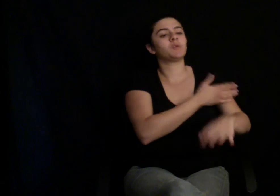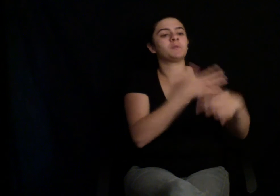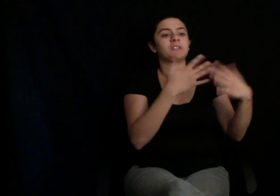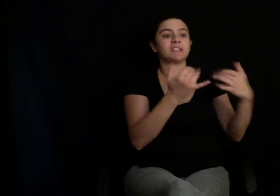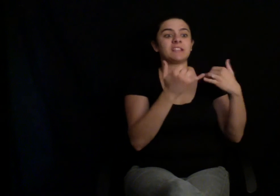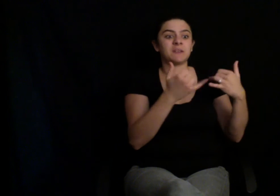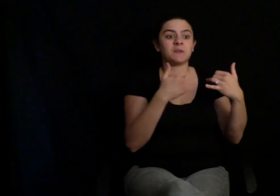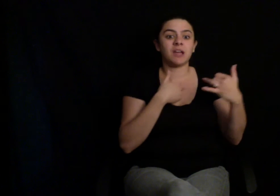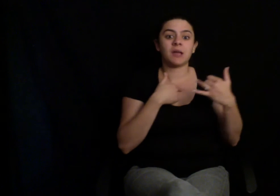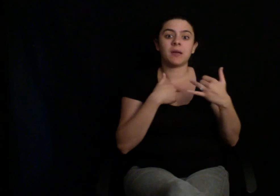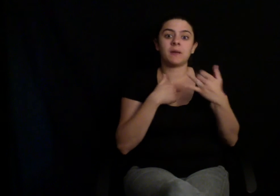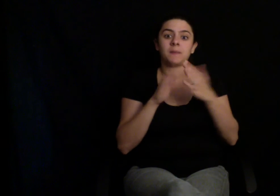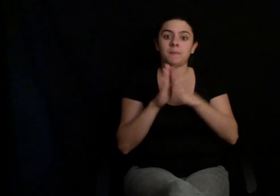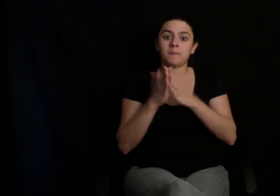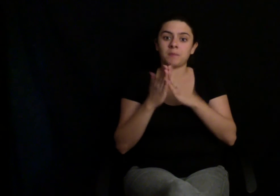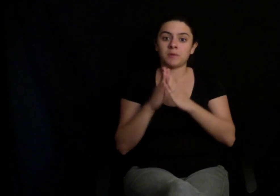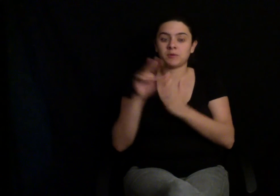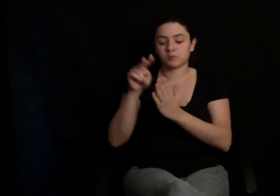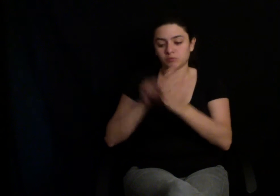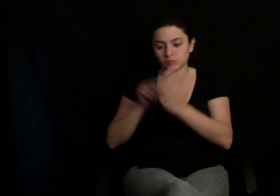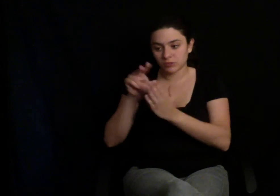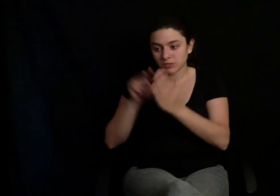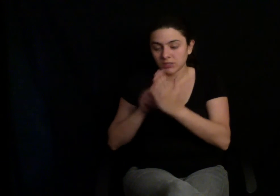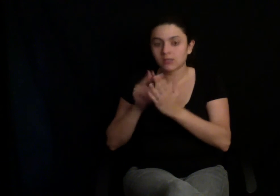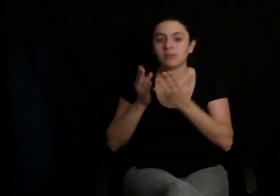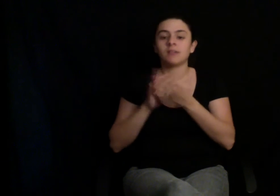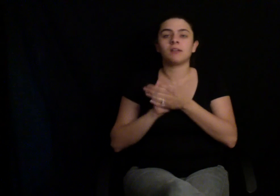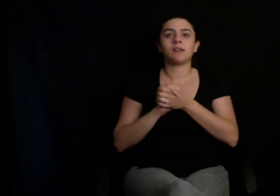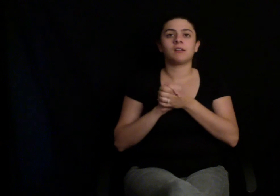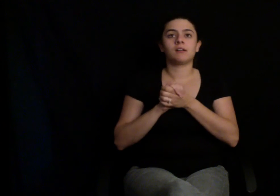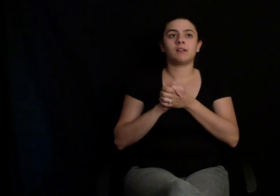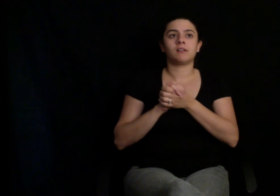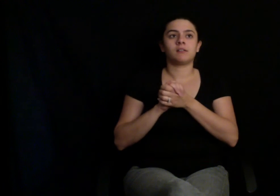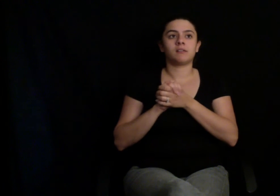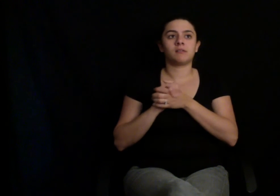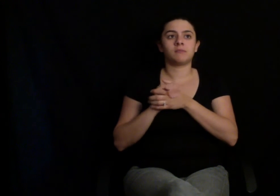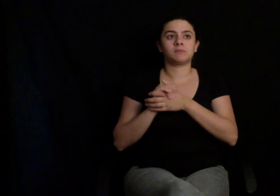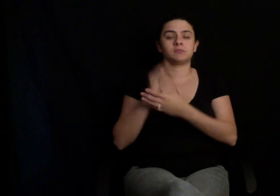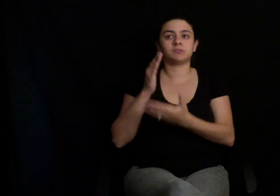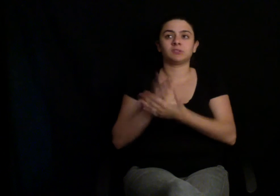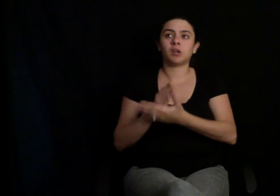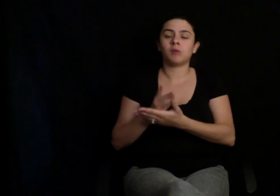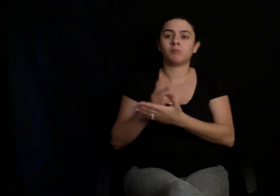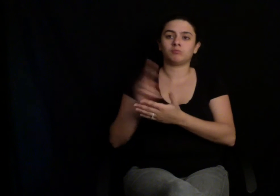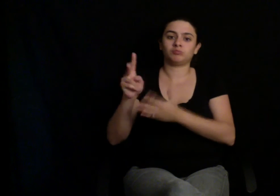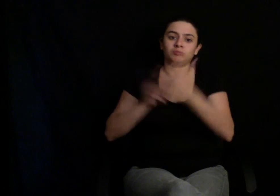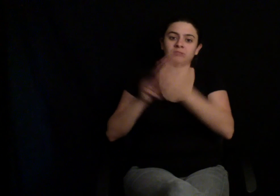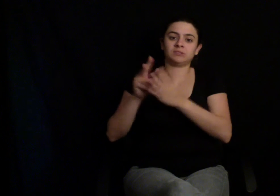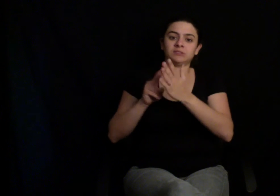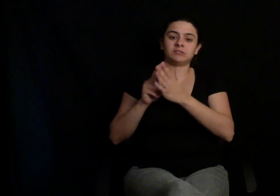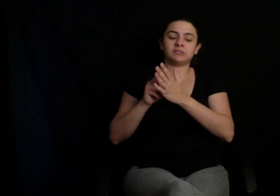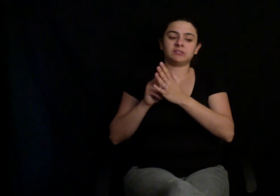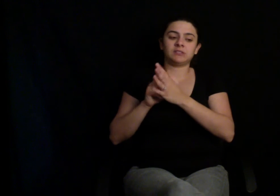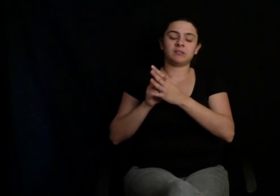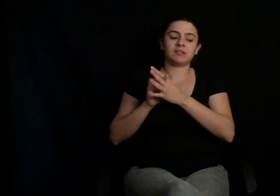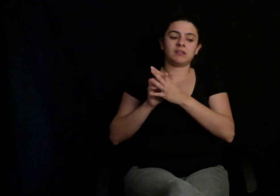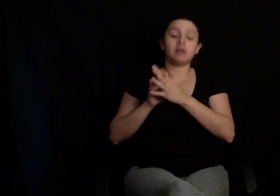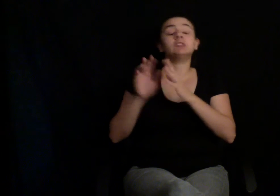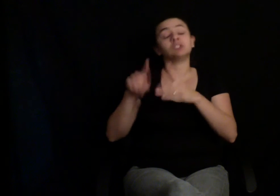and Reddit, really, essentially. It's like I stopped reading books and I've started reading again, and I've never been